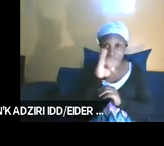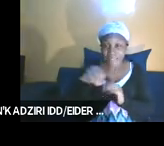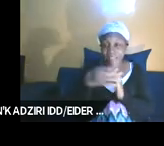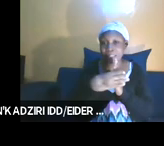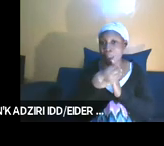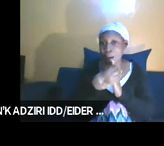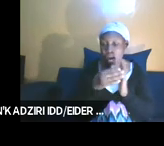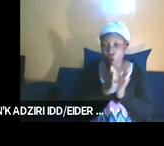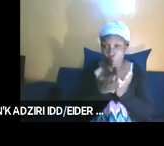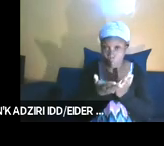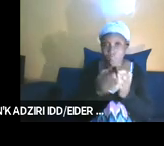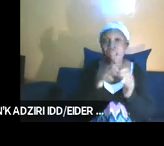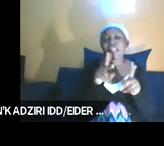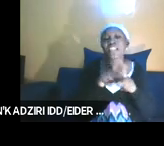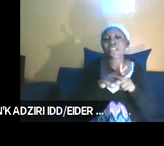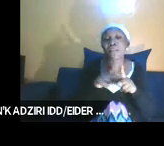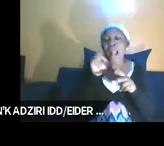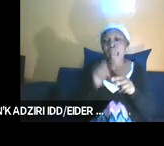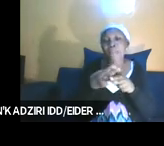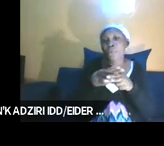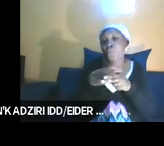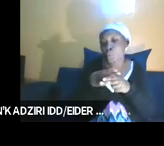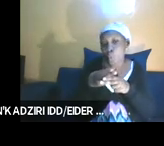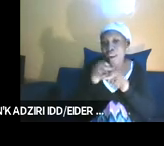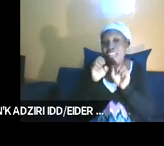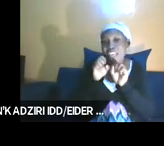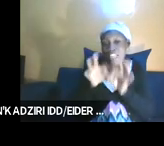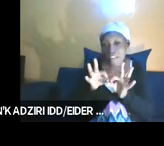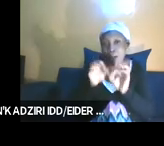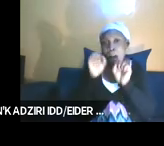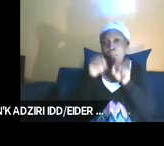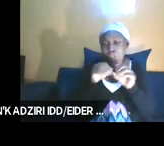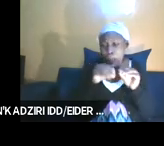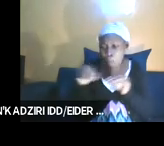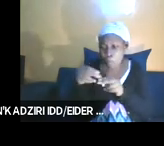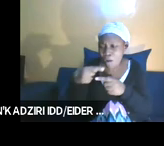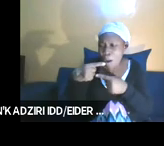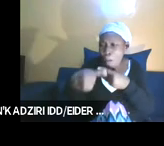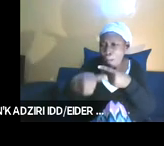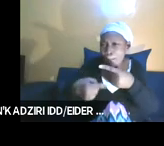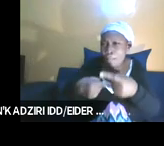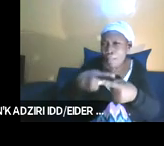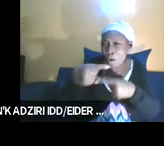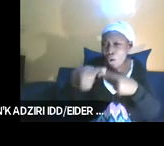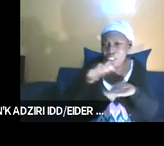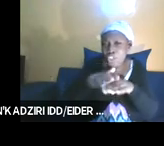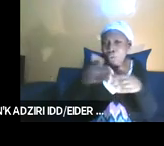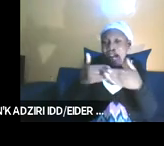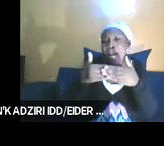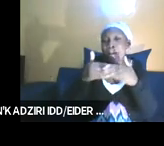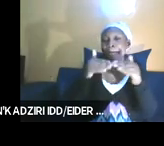sooner than it would be if it has to go through the whole process of peer review, which is still an important process, but